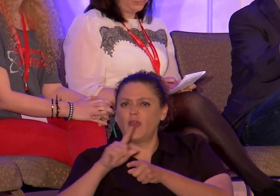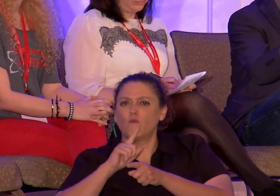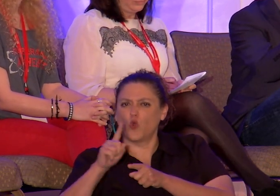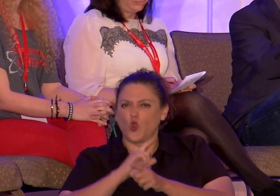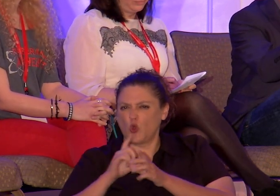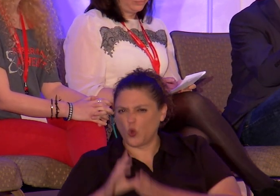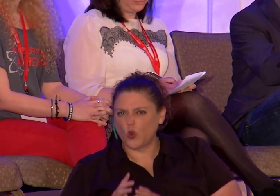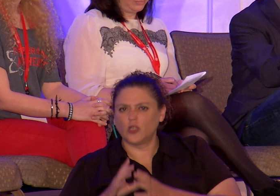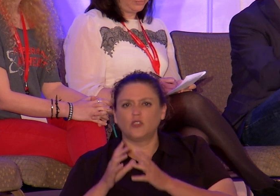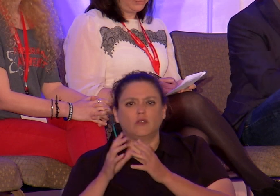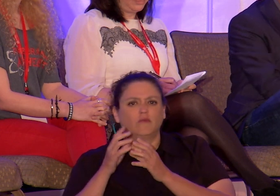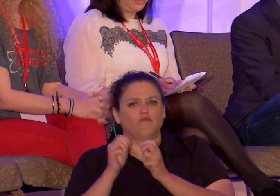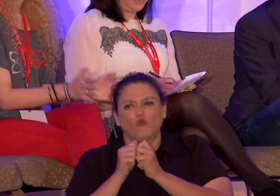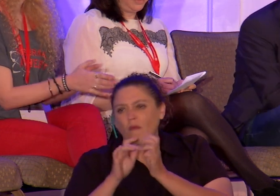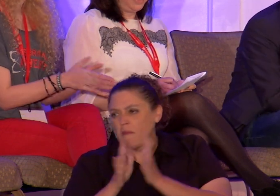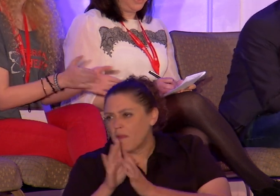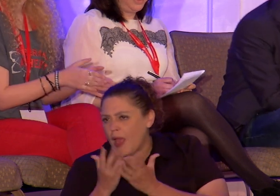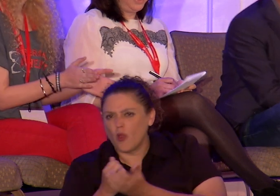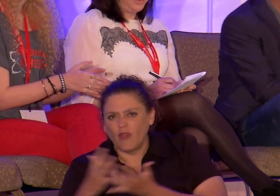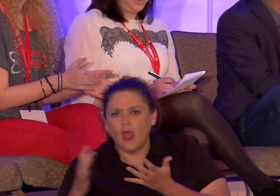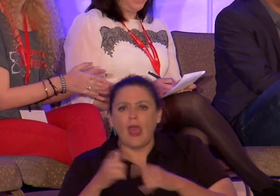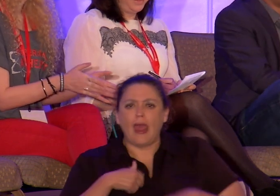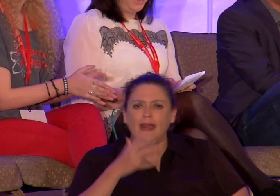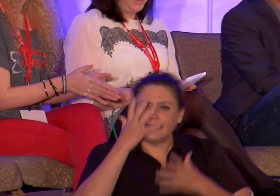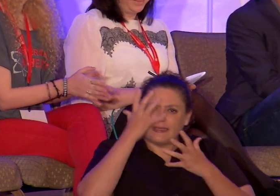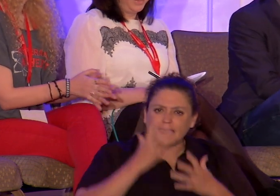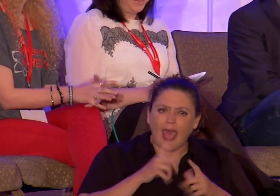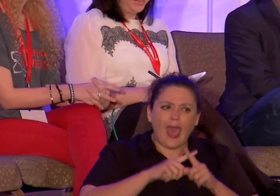but I know more about America than you do.